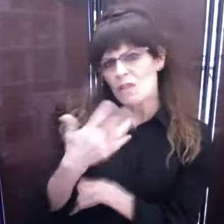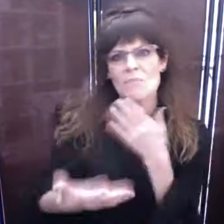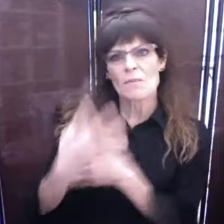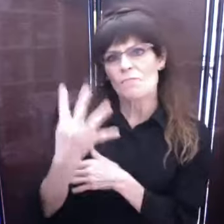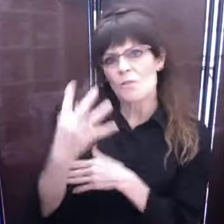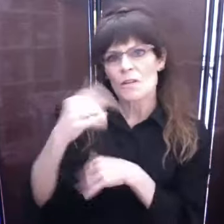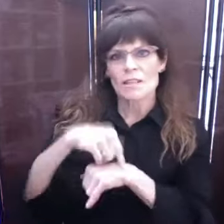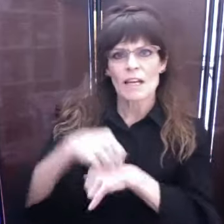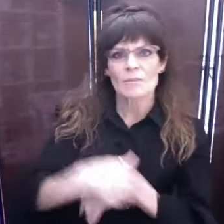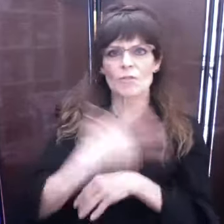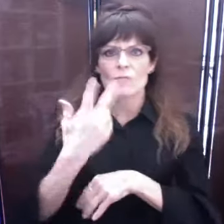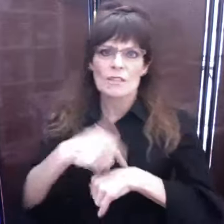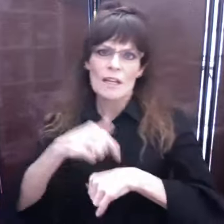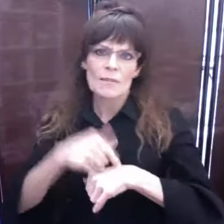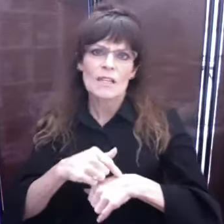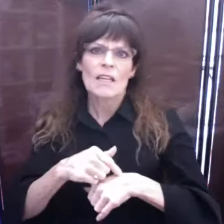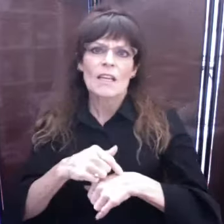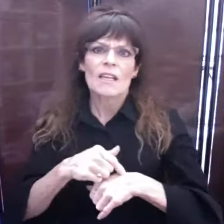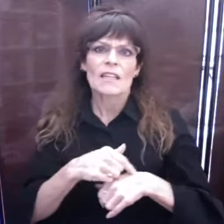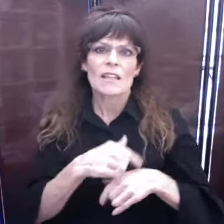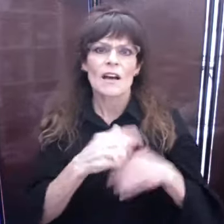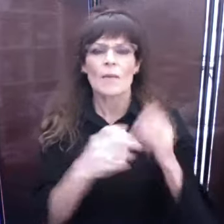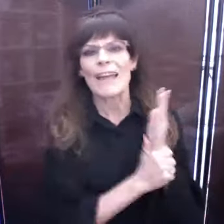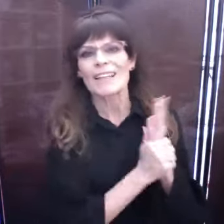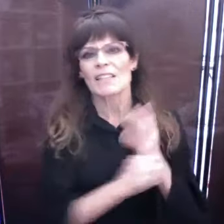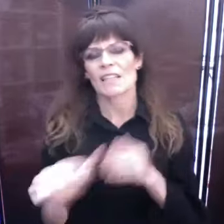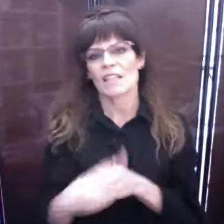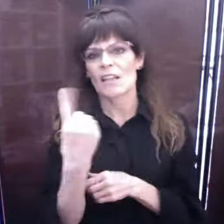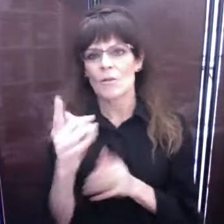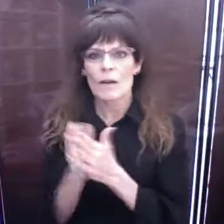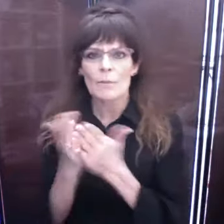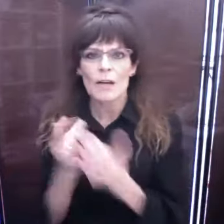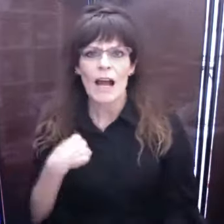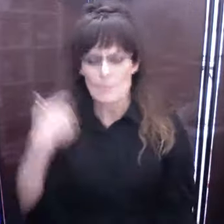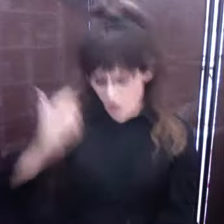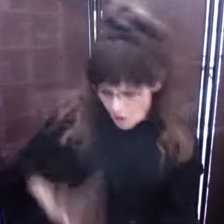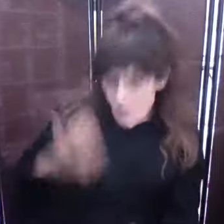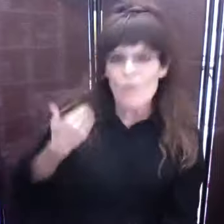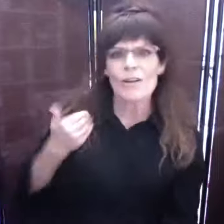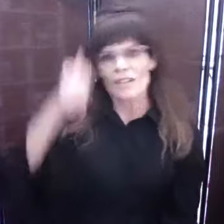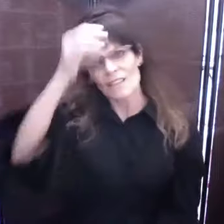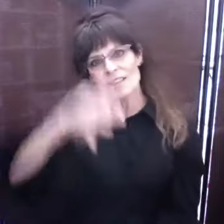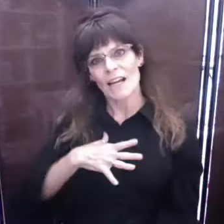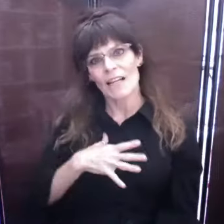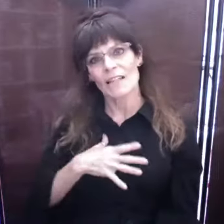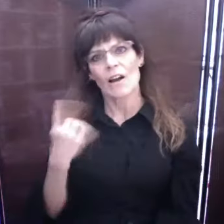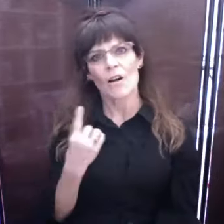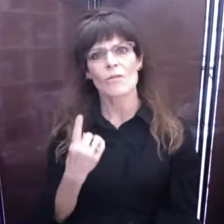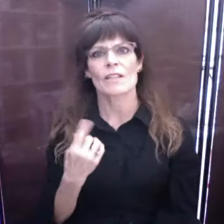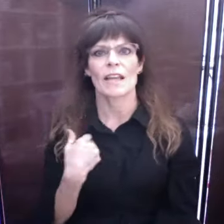in soft print, 1 time in hard print. And I'm always a guy that I've always had somebody at the kitchen table, always had somebody on the